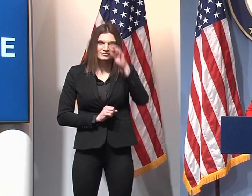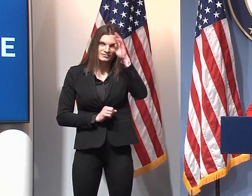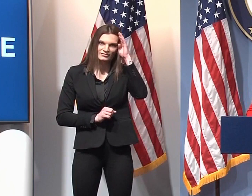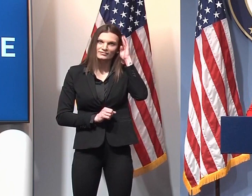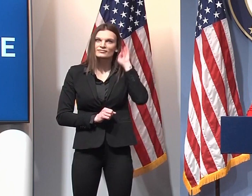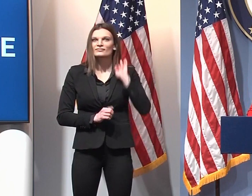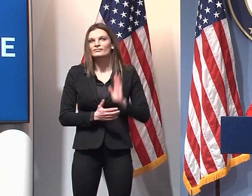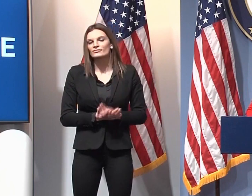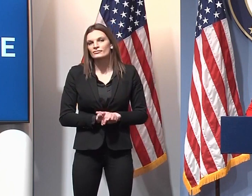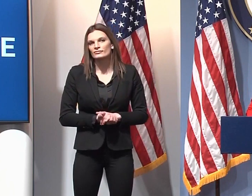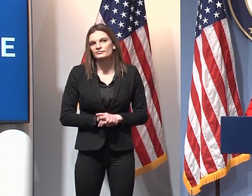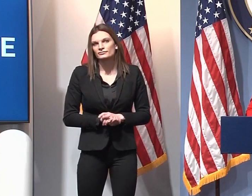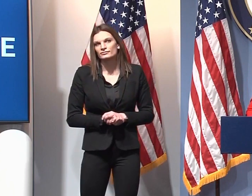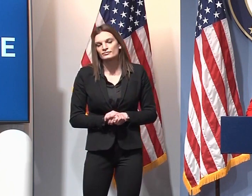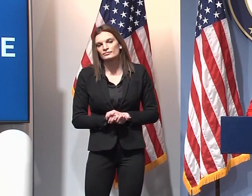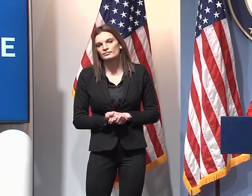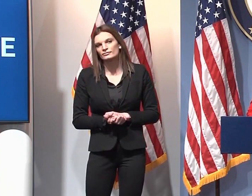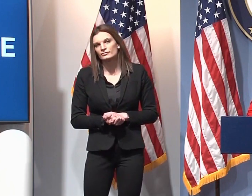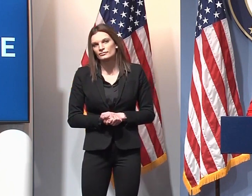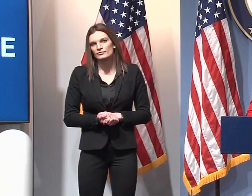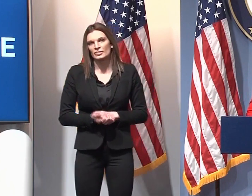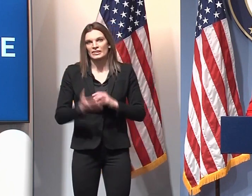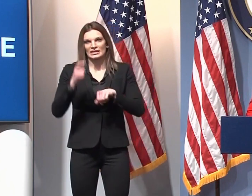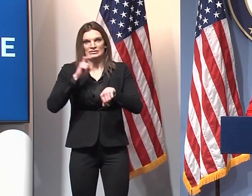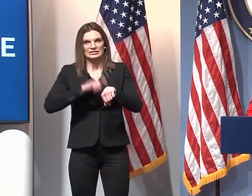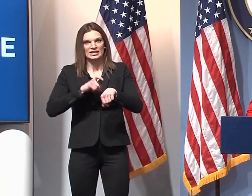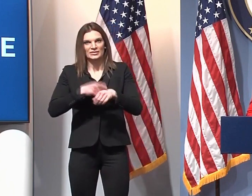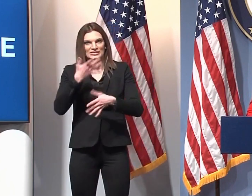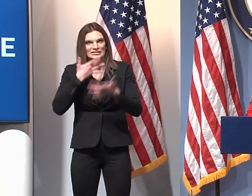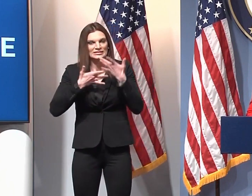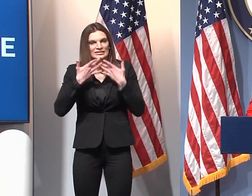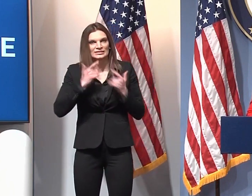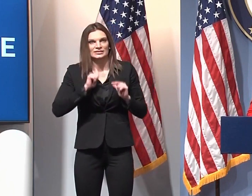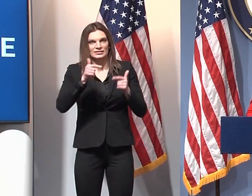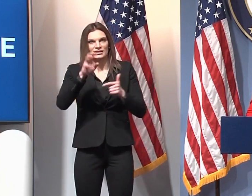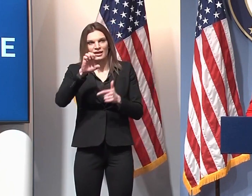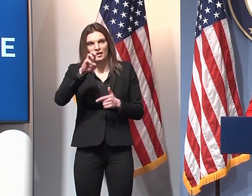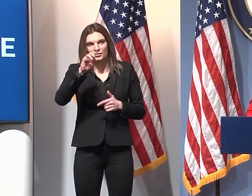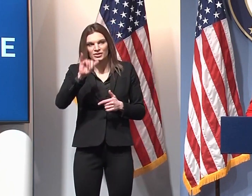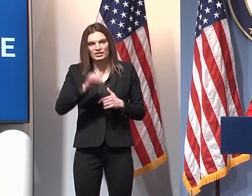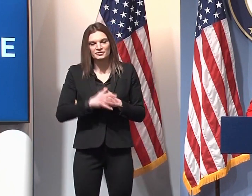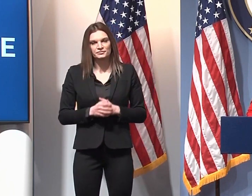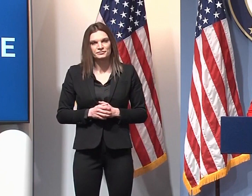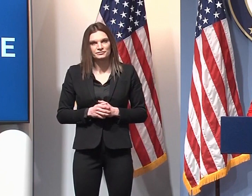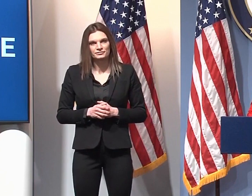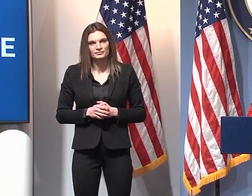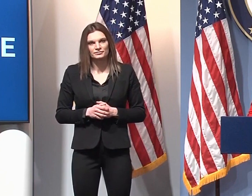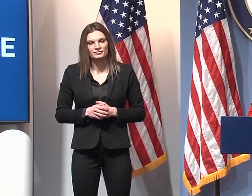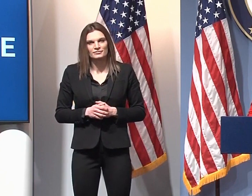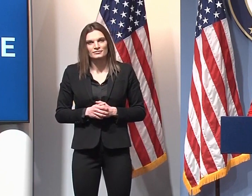Thank you, Governor. We'll take a few questions. We're running a little bit short on time, but we'll turn it over to Emily Lawler with MLive.